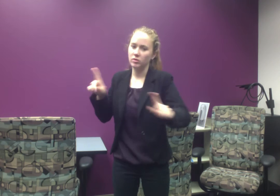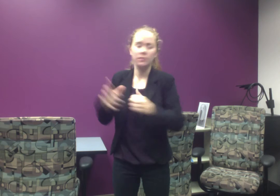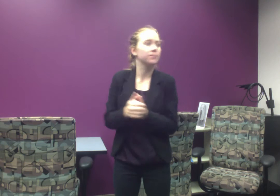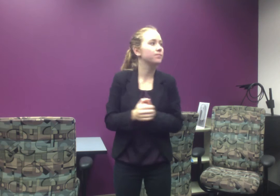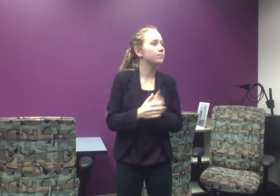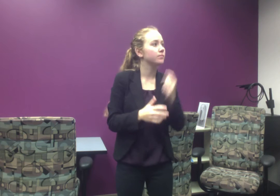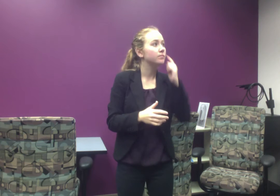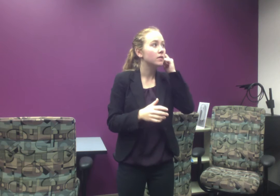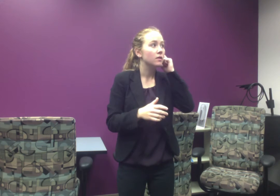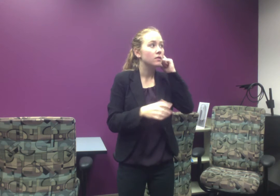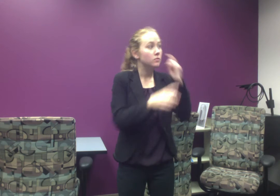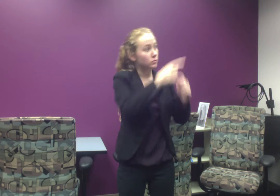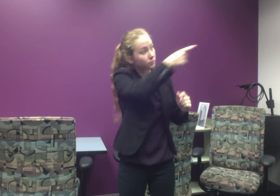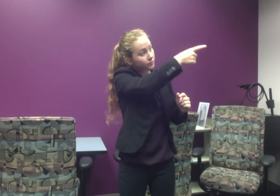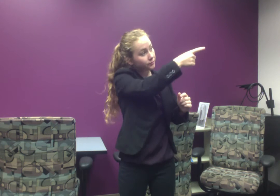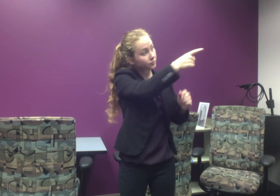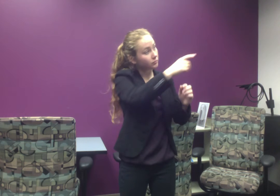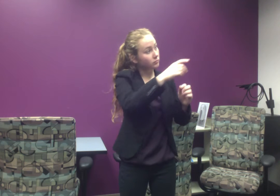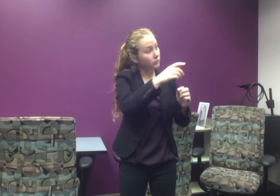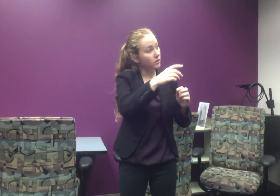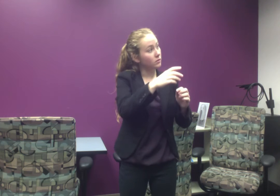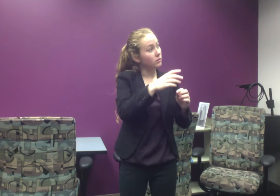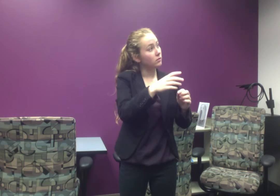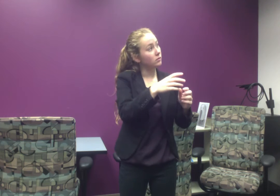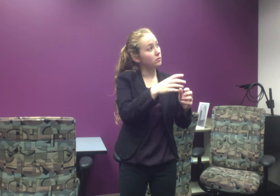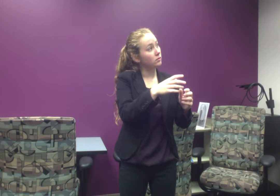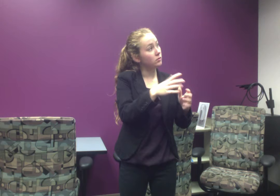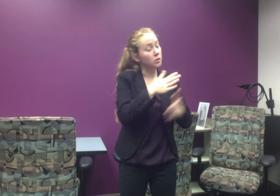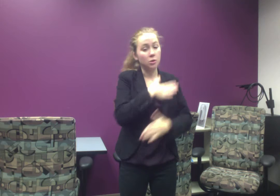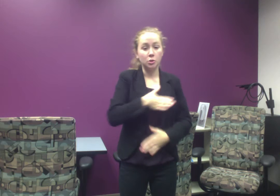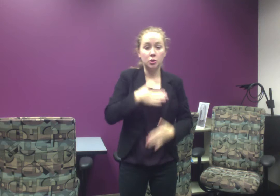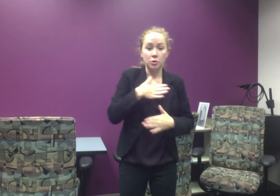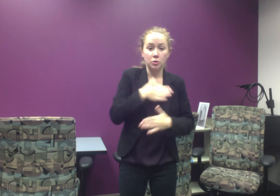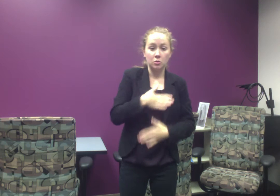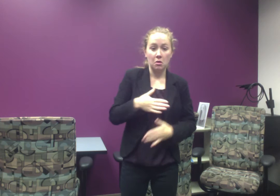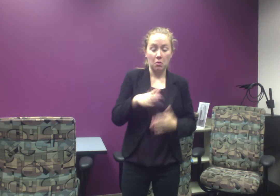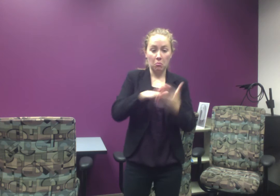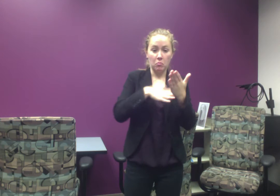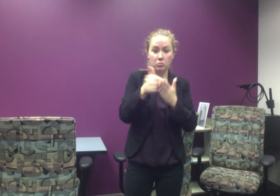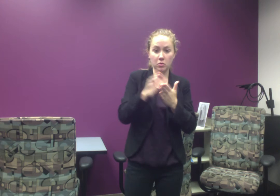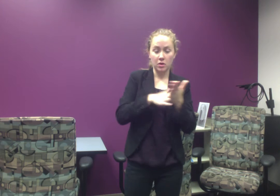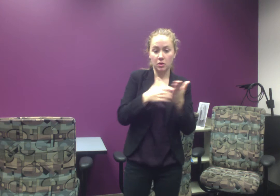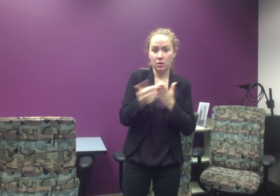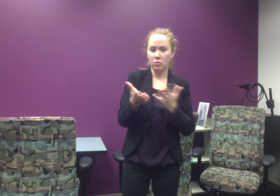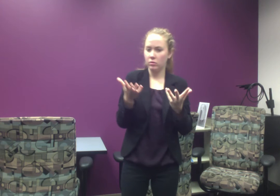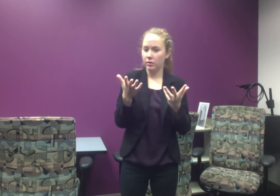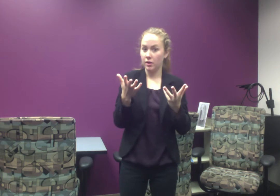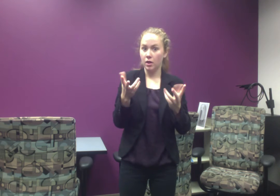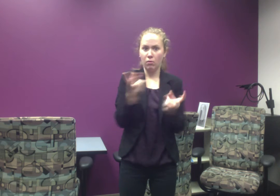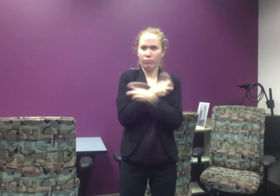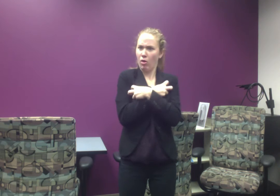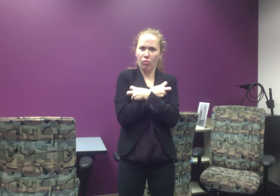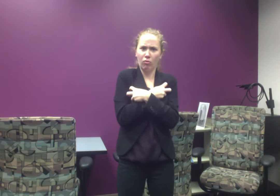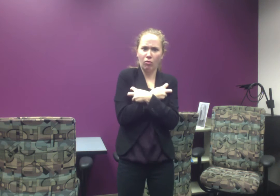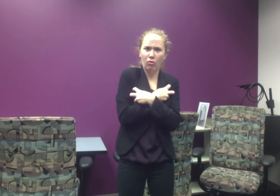abstract. She also liked to paint skulls. Every morning when she was living in the desert, she would go out for a